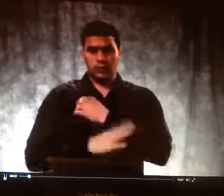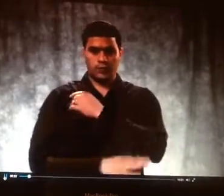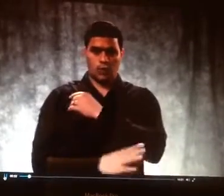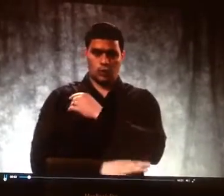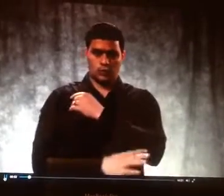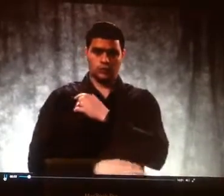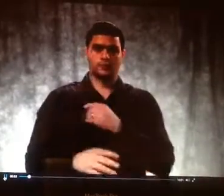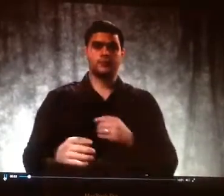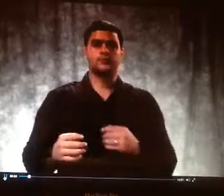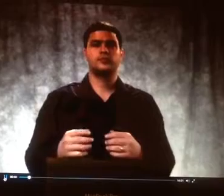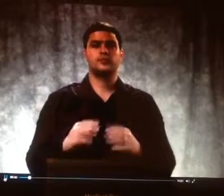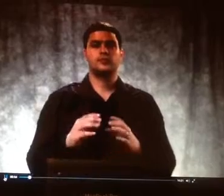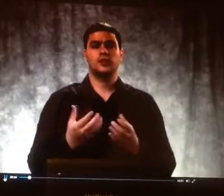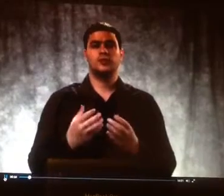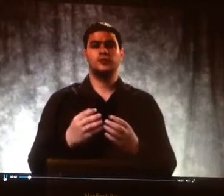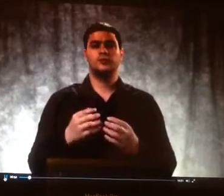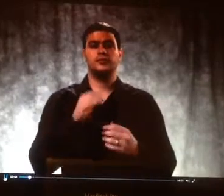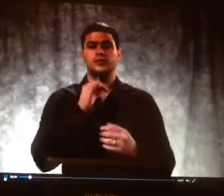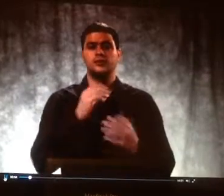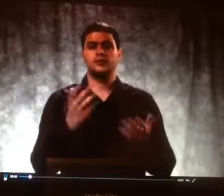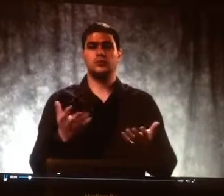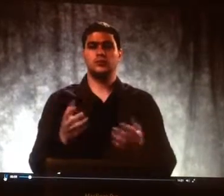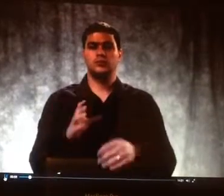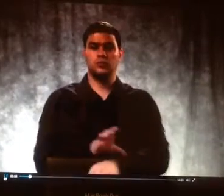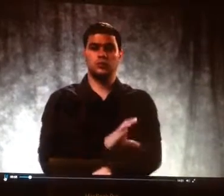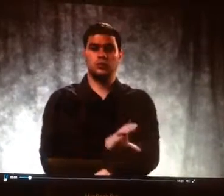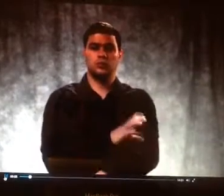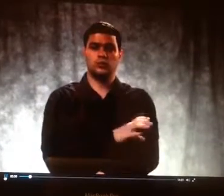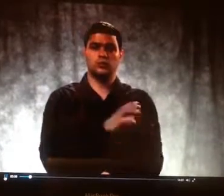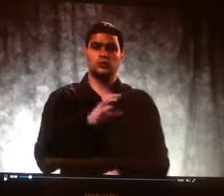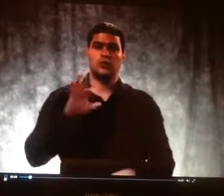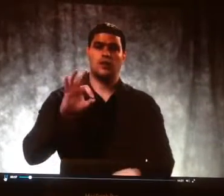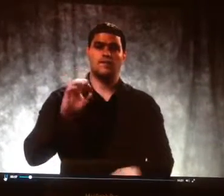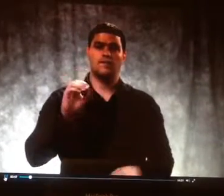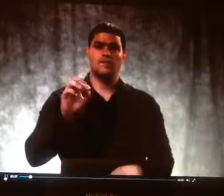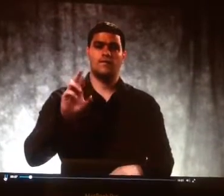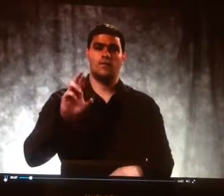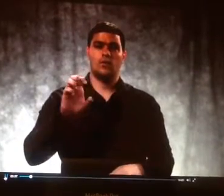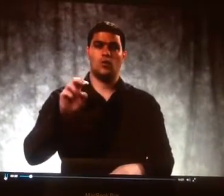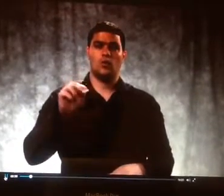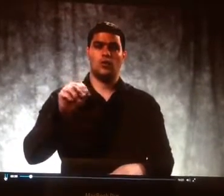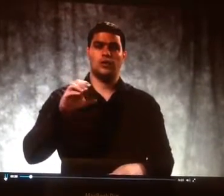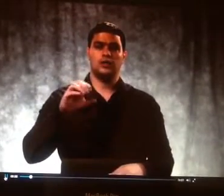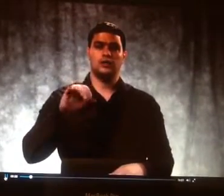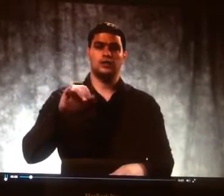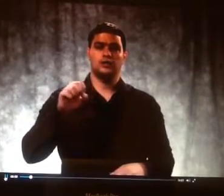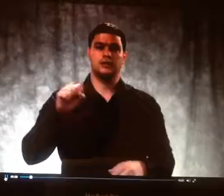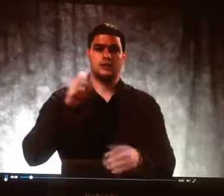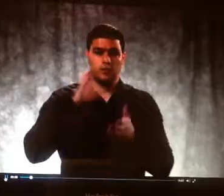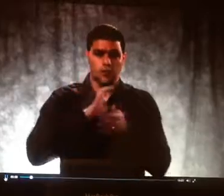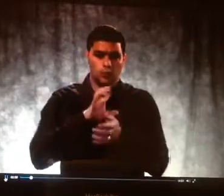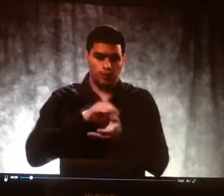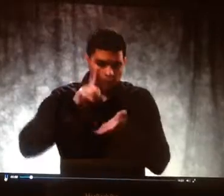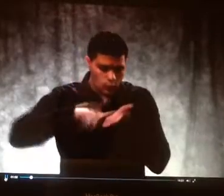security, and I plan on taking more classes this upcoming fall. So I'll take a computer forensic class,